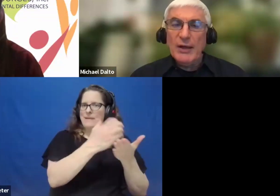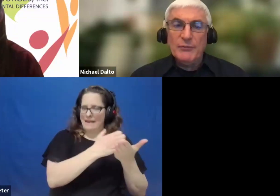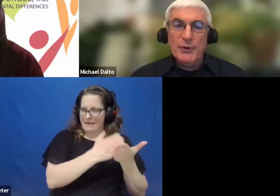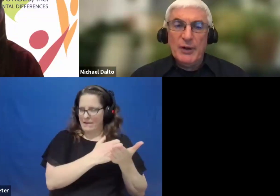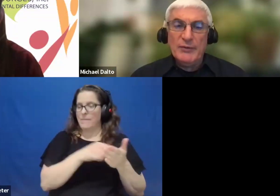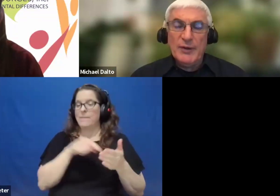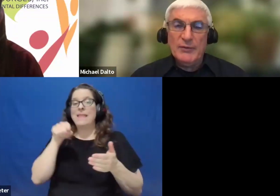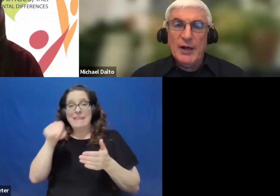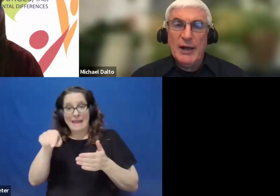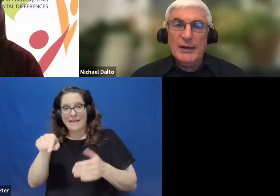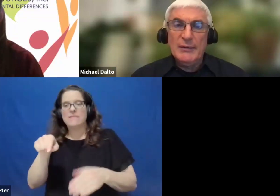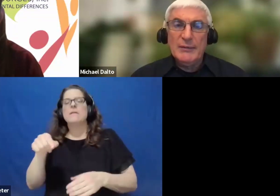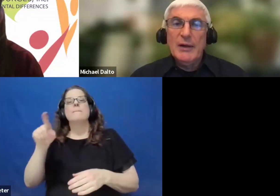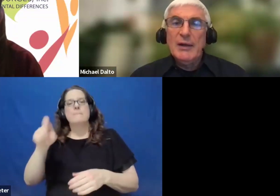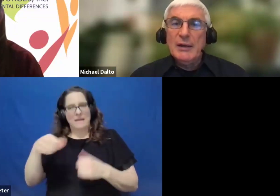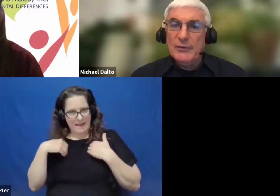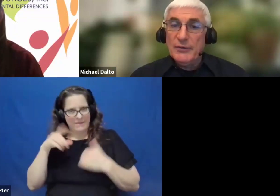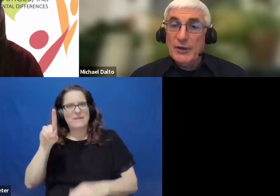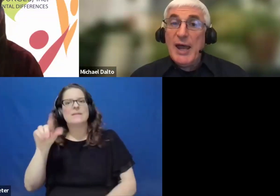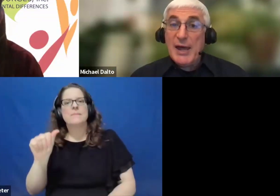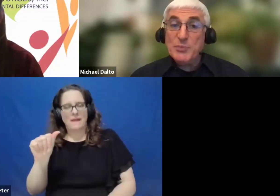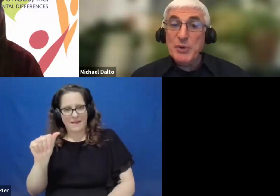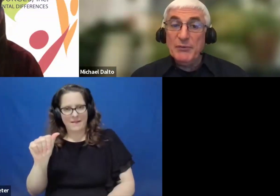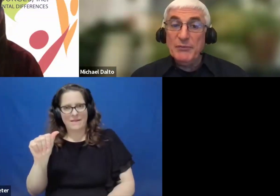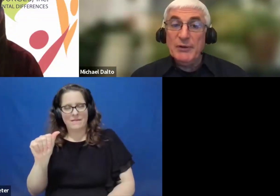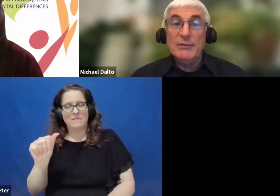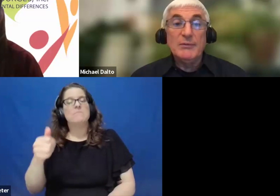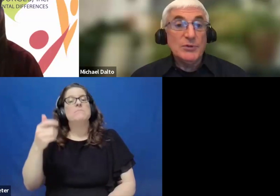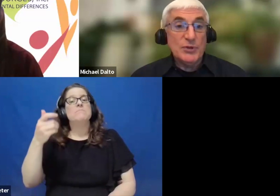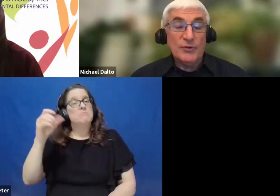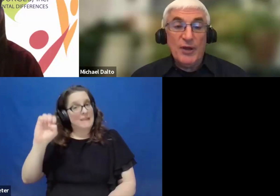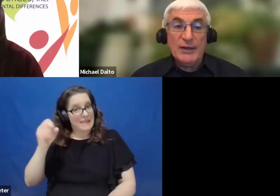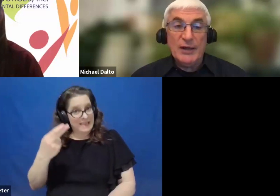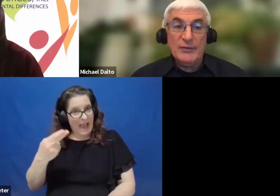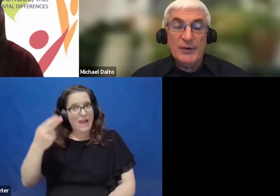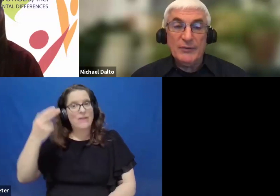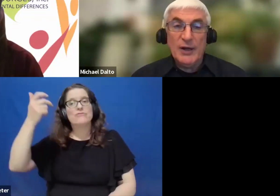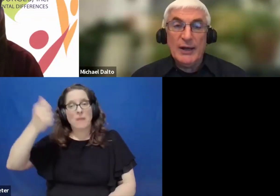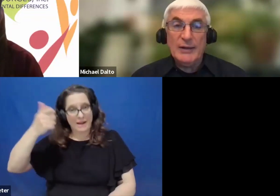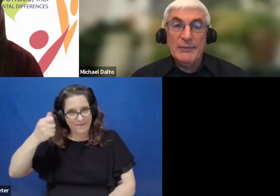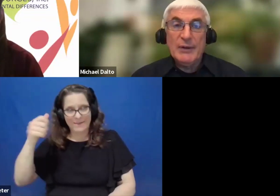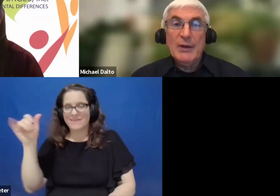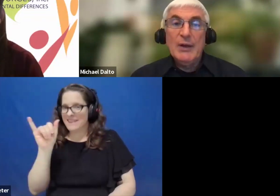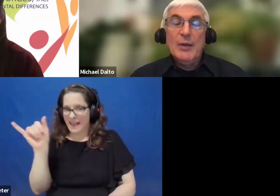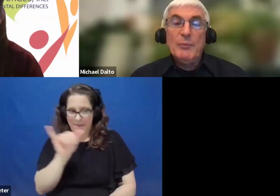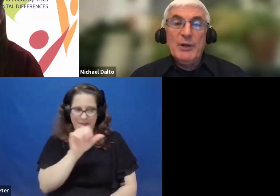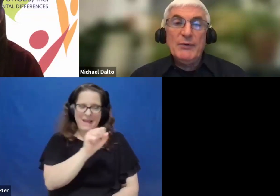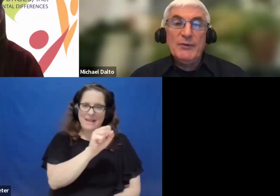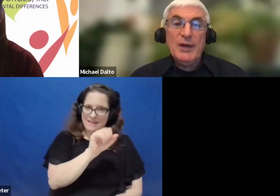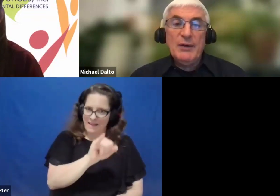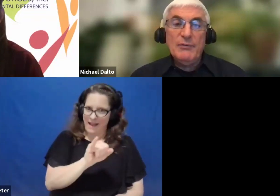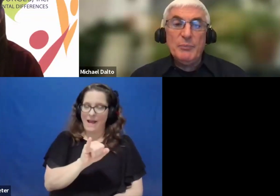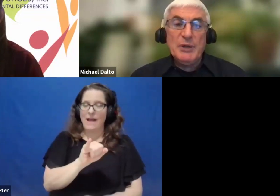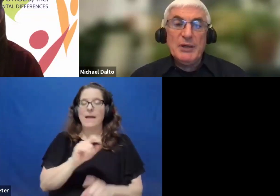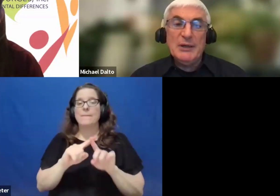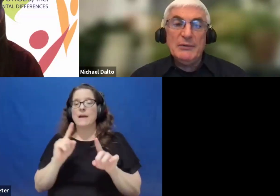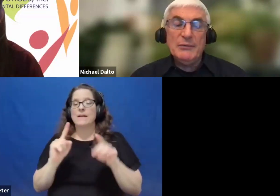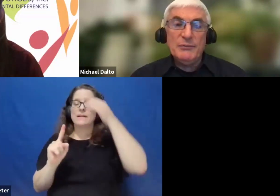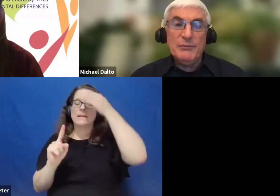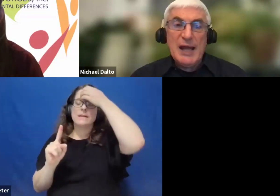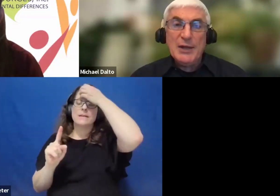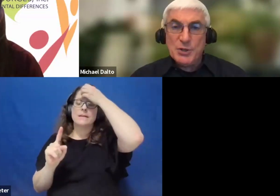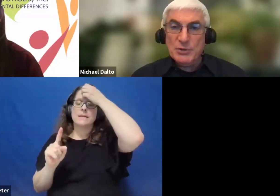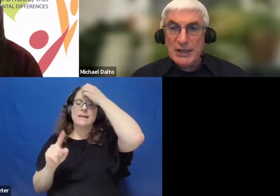just like for SSI. It is a cash benefit, just like SSI. But instead of